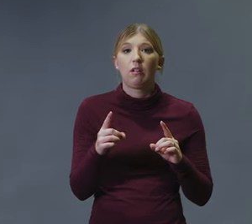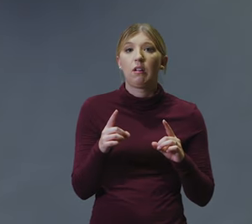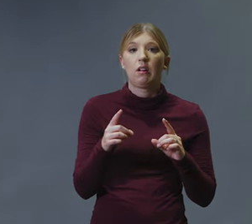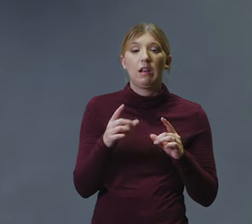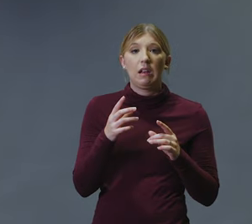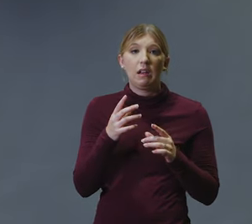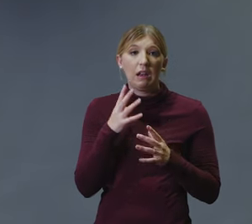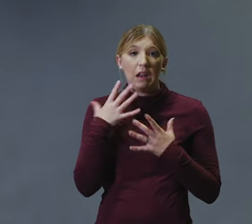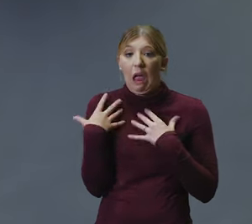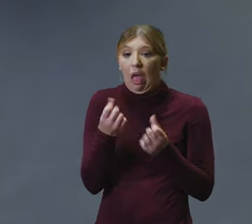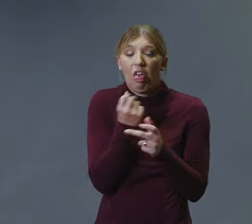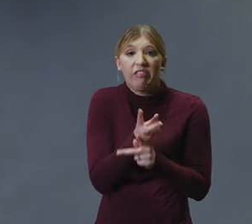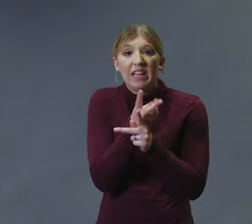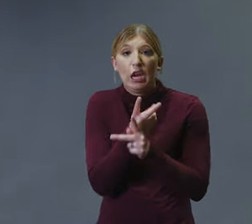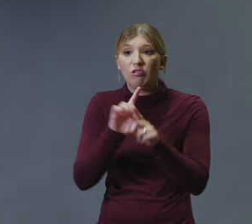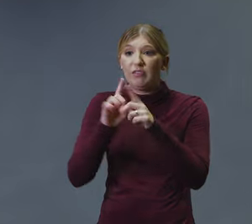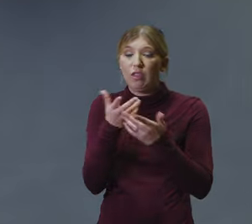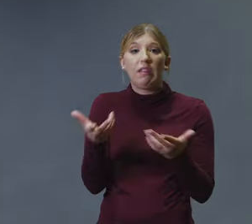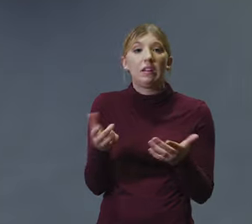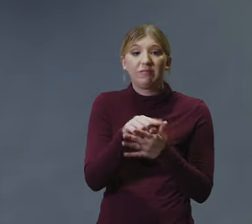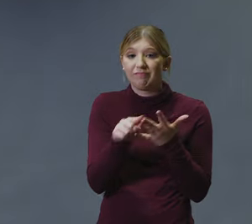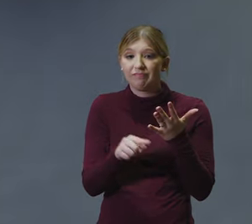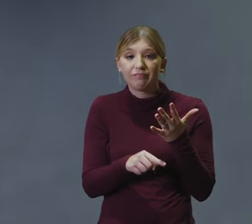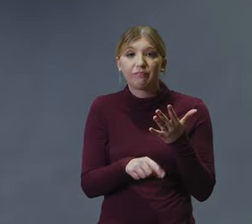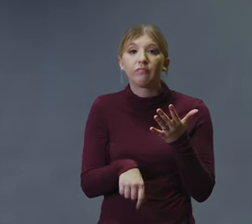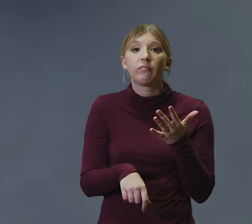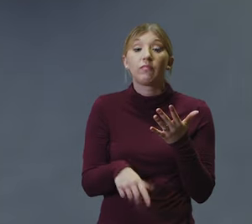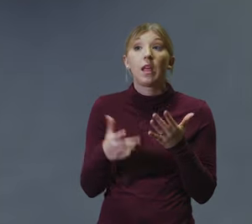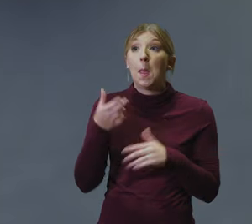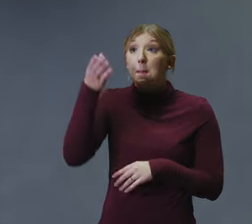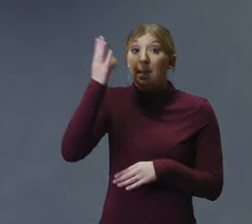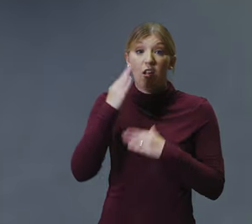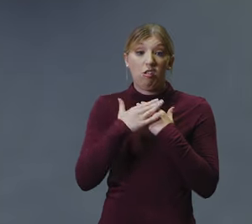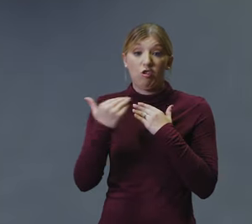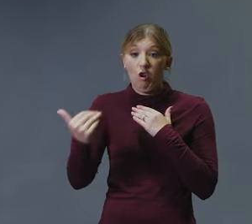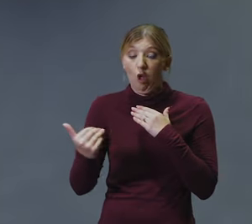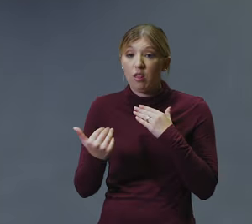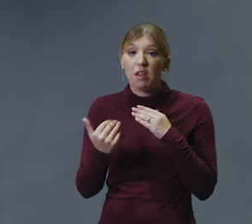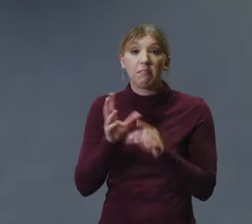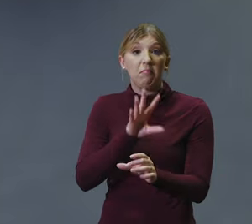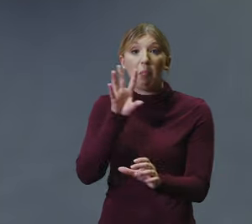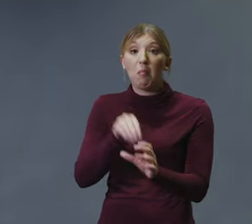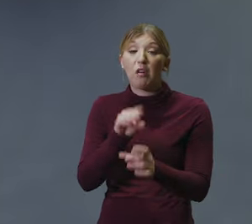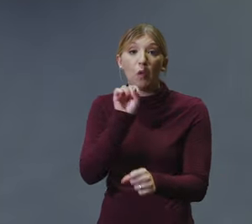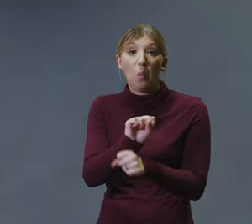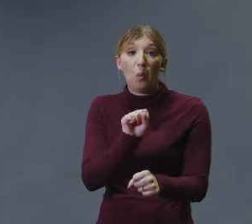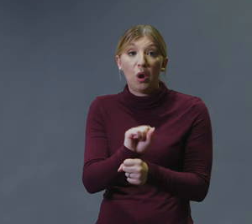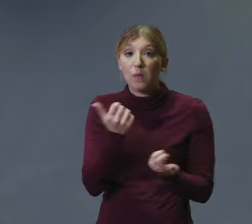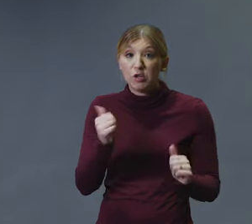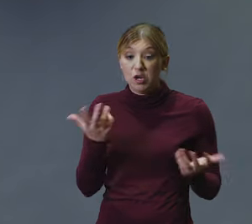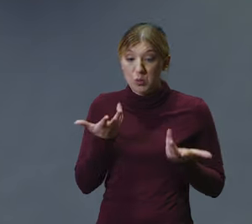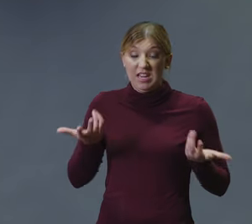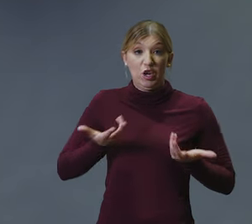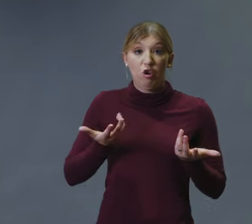in our healthcare, and different things like that. Maybe God is calling you to come and be a part of the work that we're trying to do